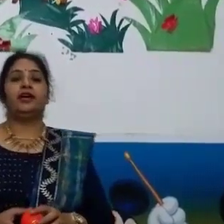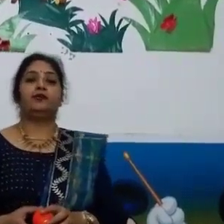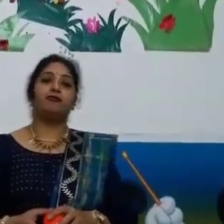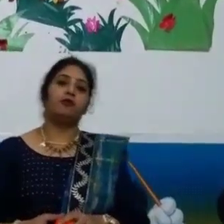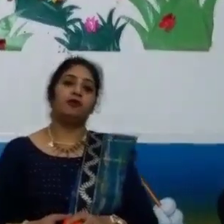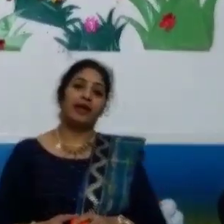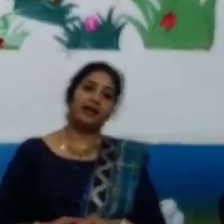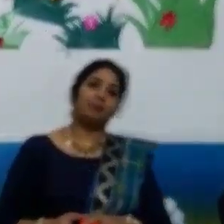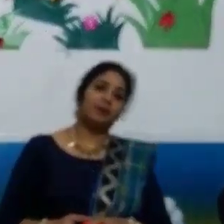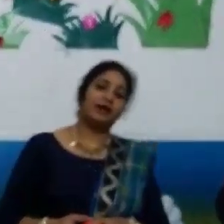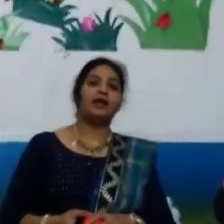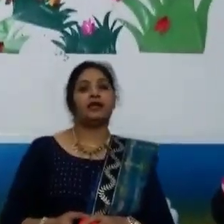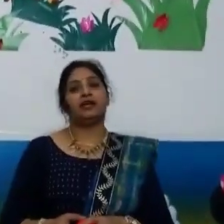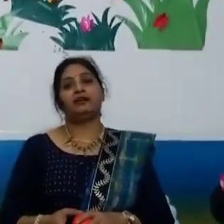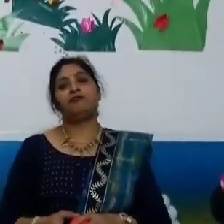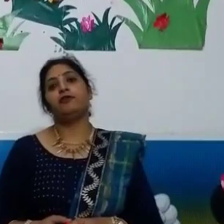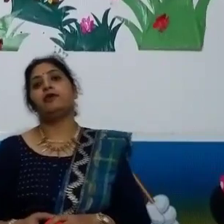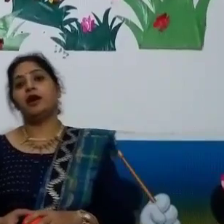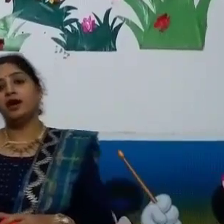A for apple, A for ant,